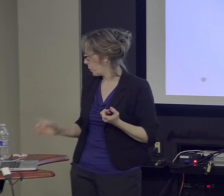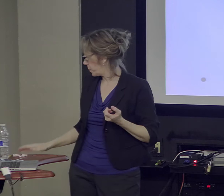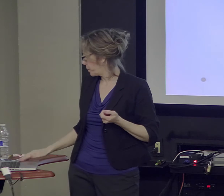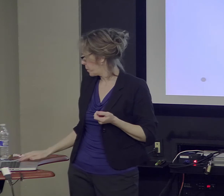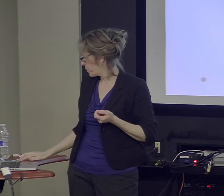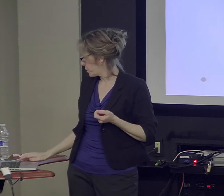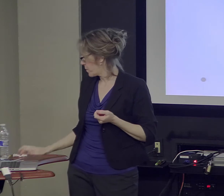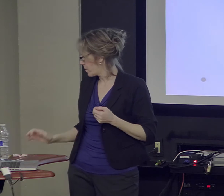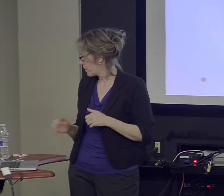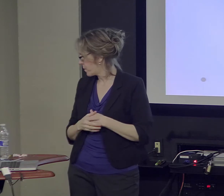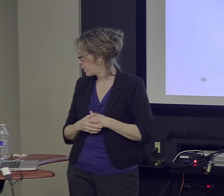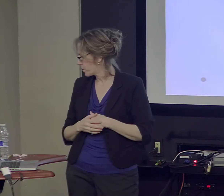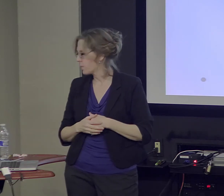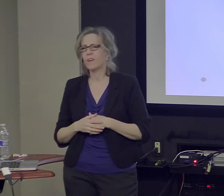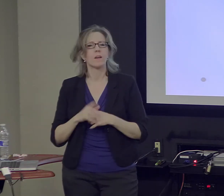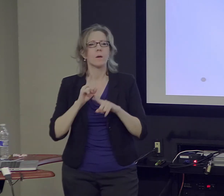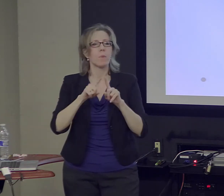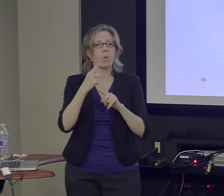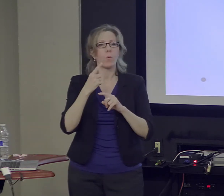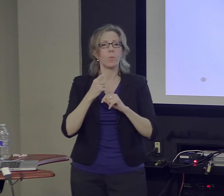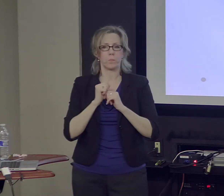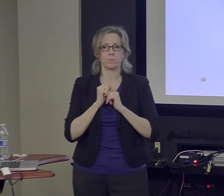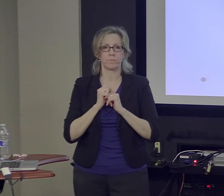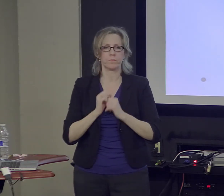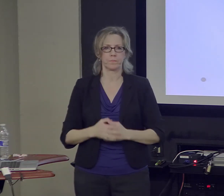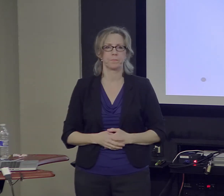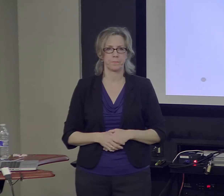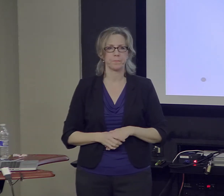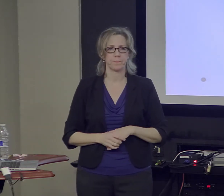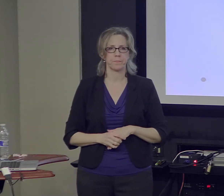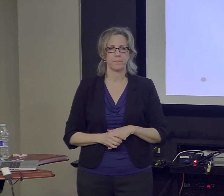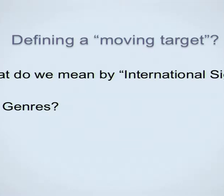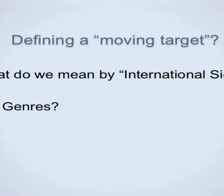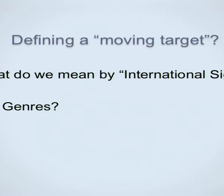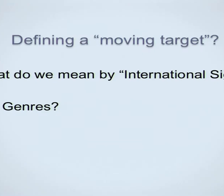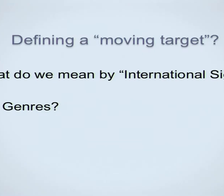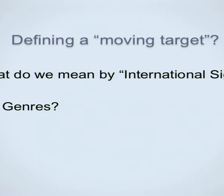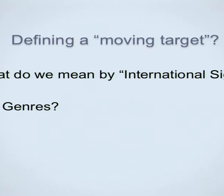implementing international sign in public places since 1977.